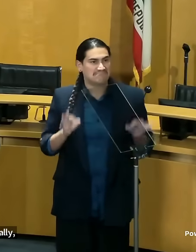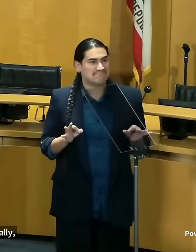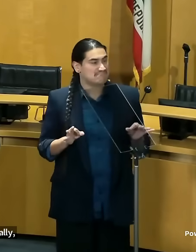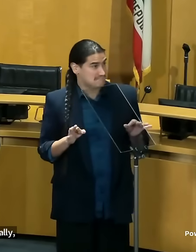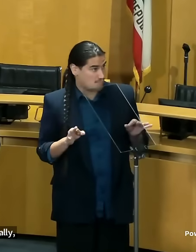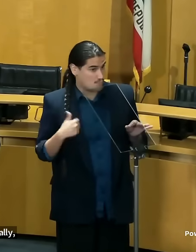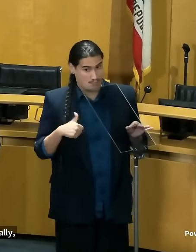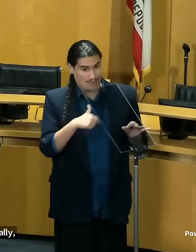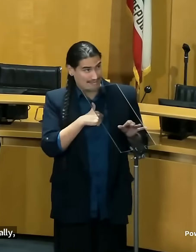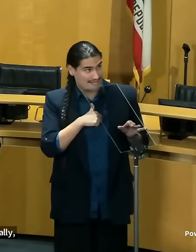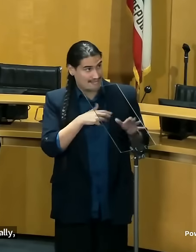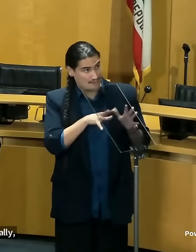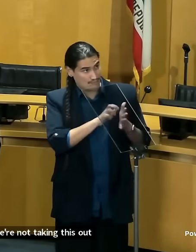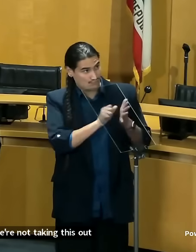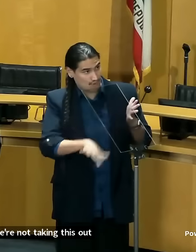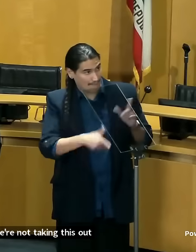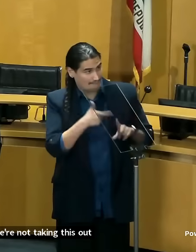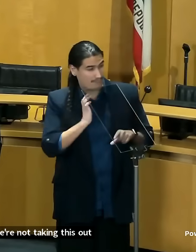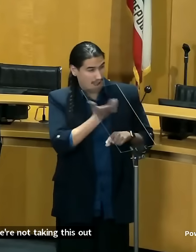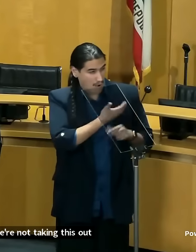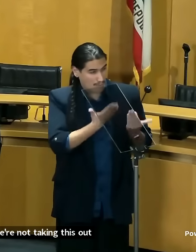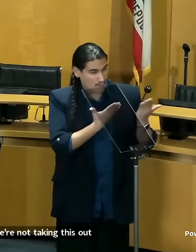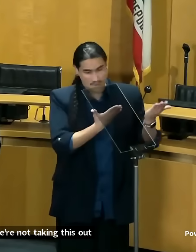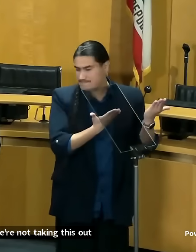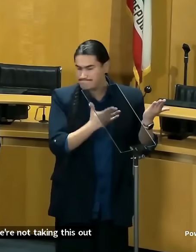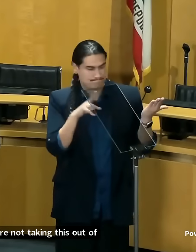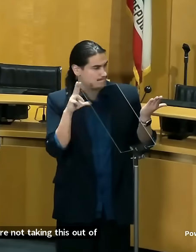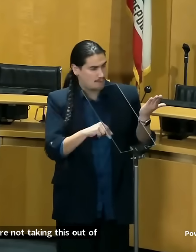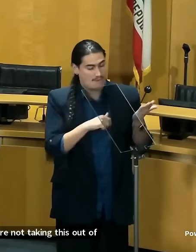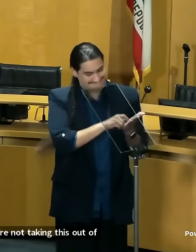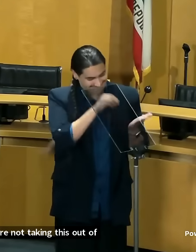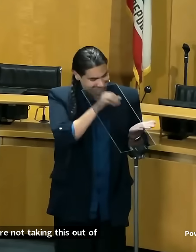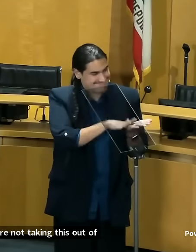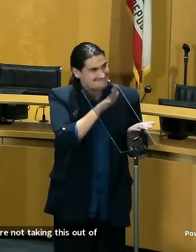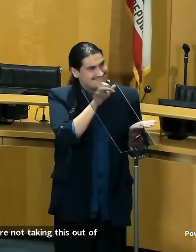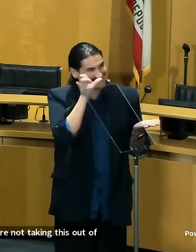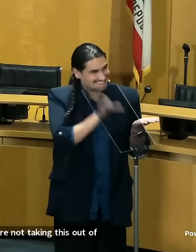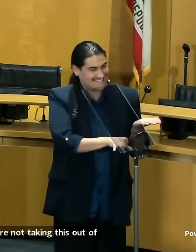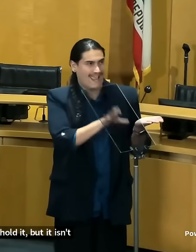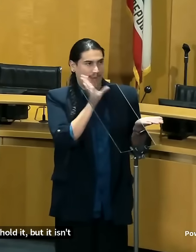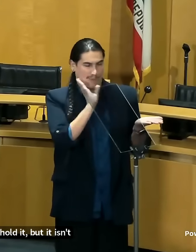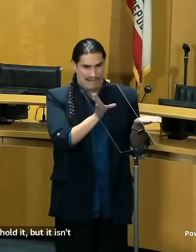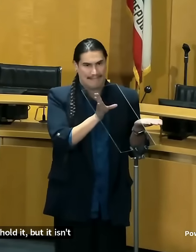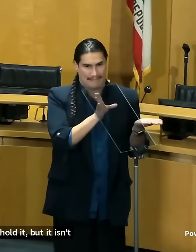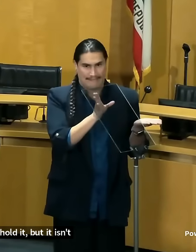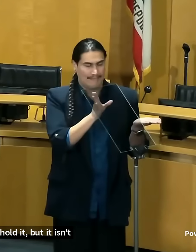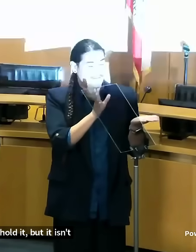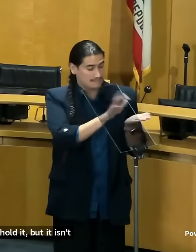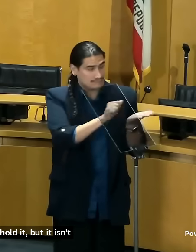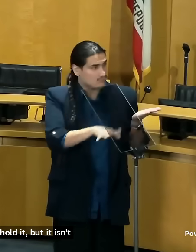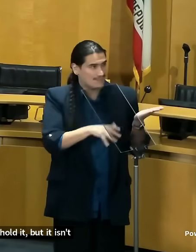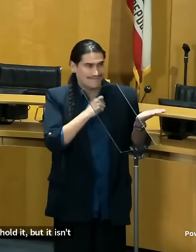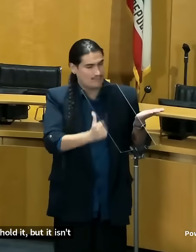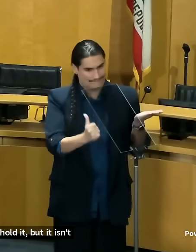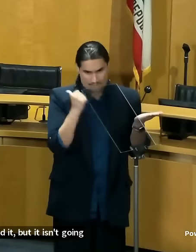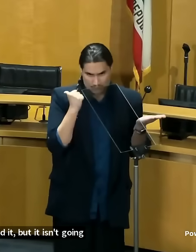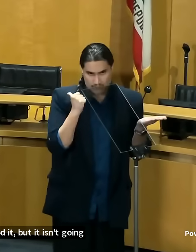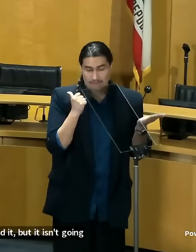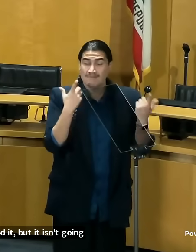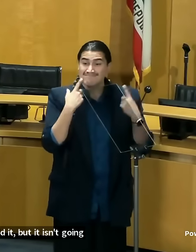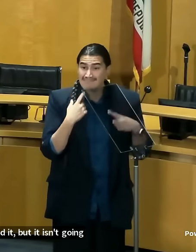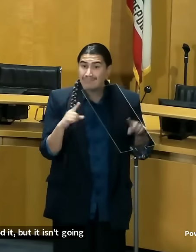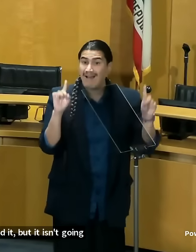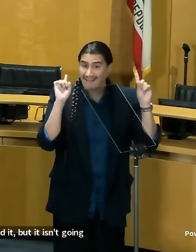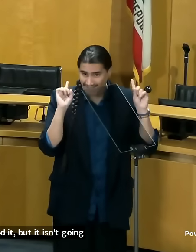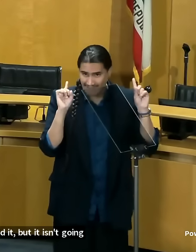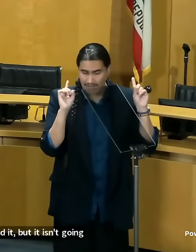out of our proposal. We will hold it, but it isn't going anywhere. And finally,